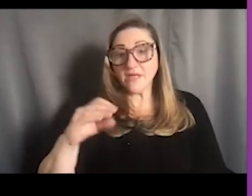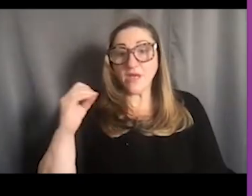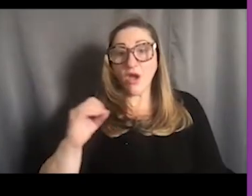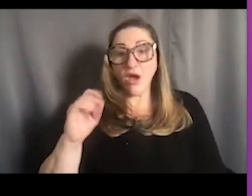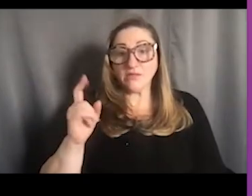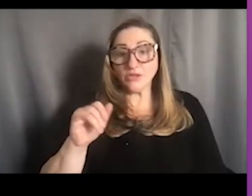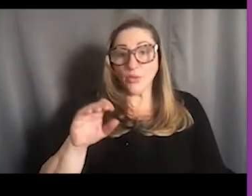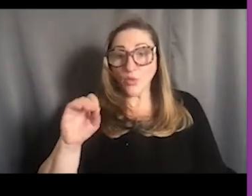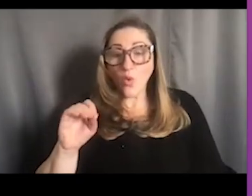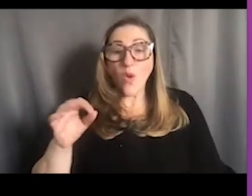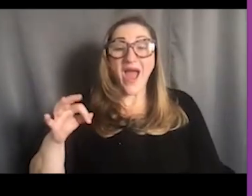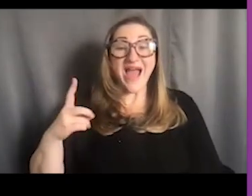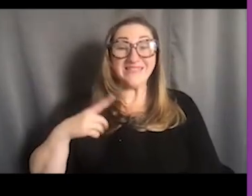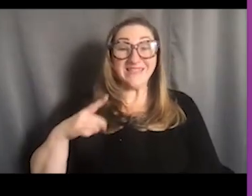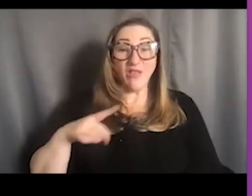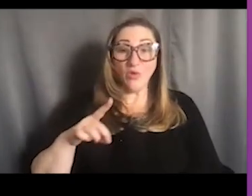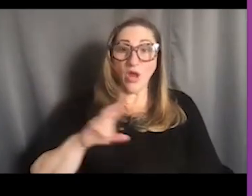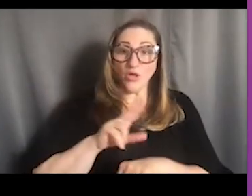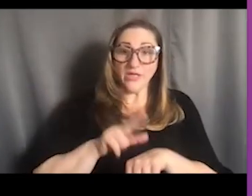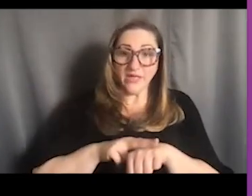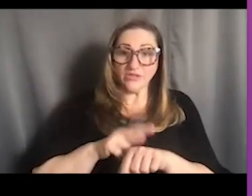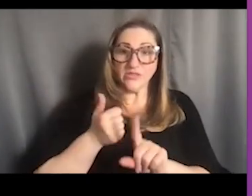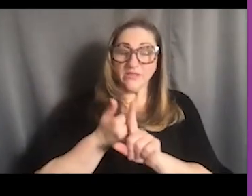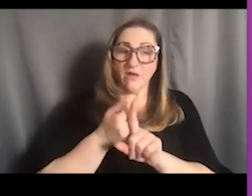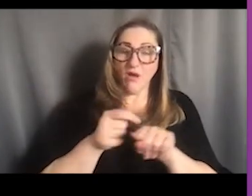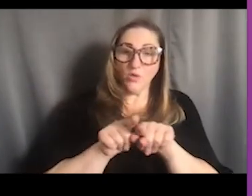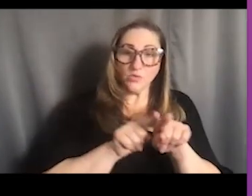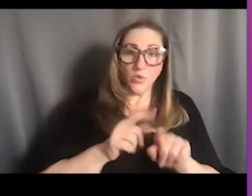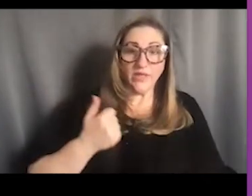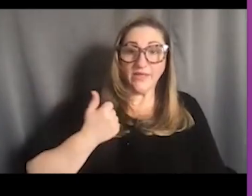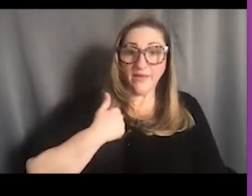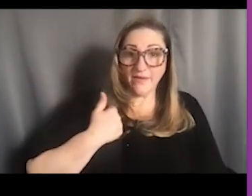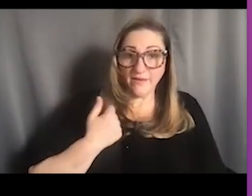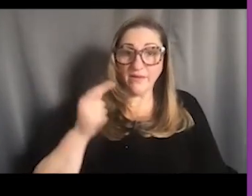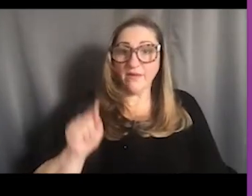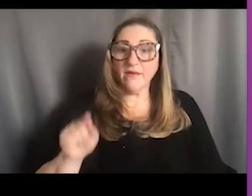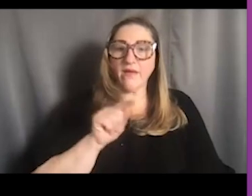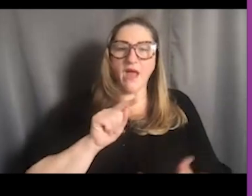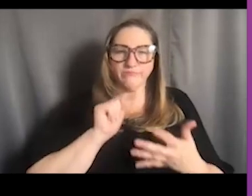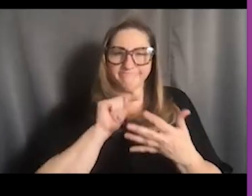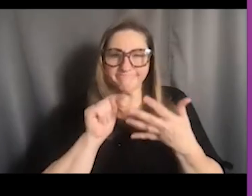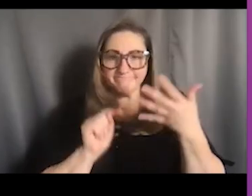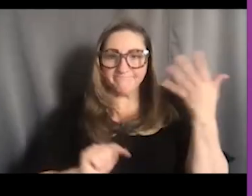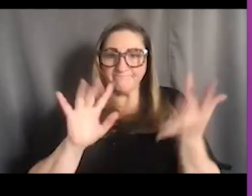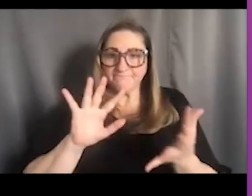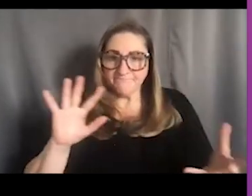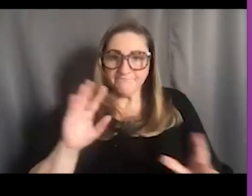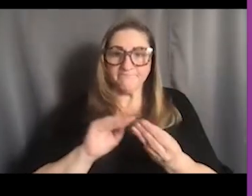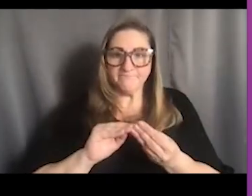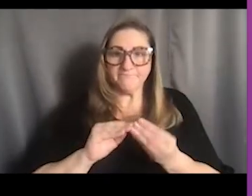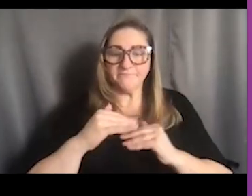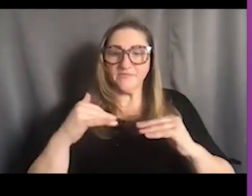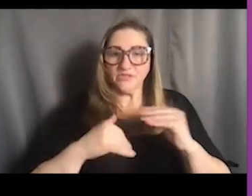Delaware Nation in Moraviantown, Ontario, and Delaware of Six Nations of the Grand River in Oswego,